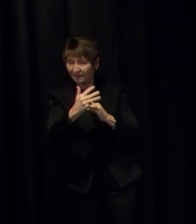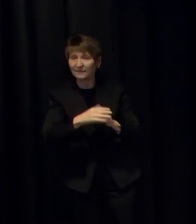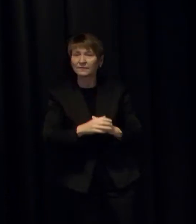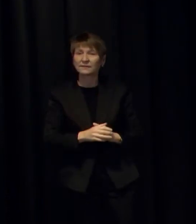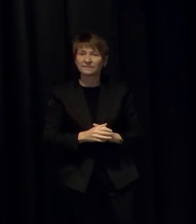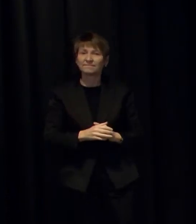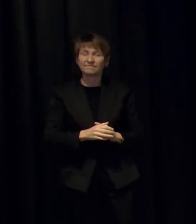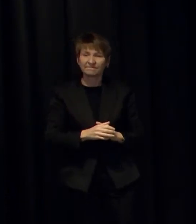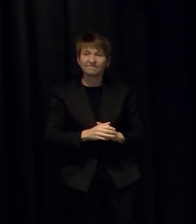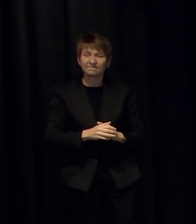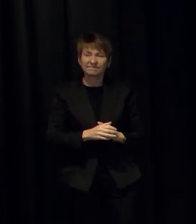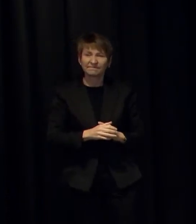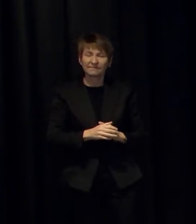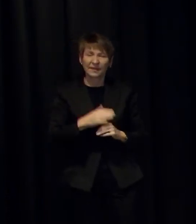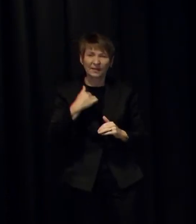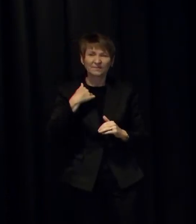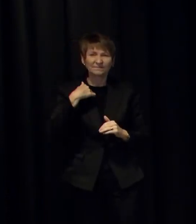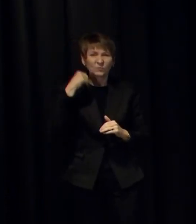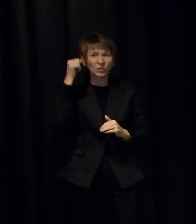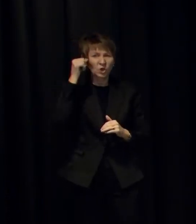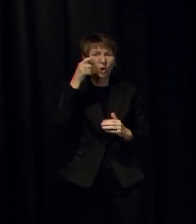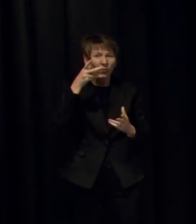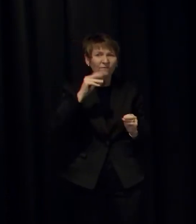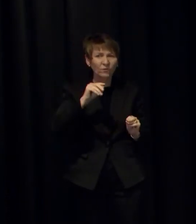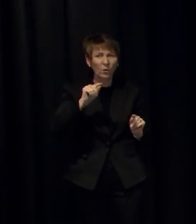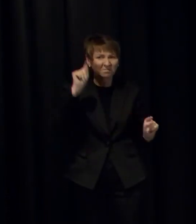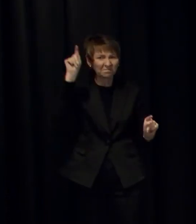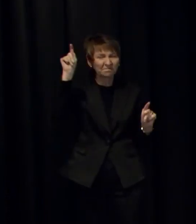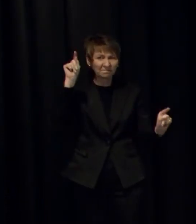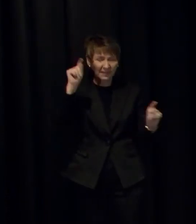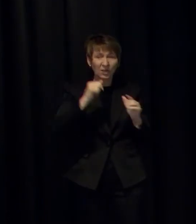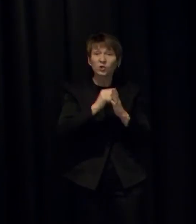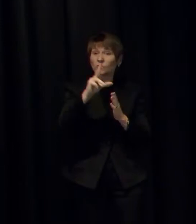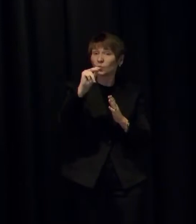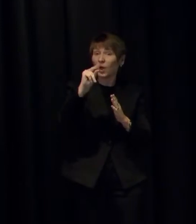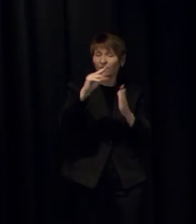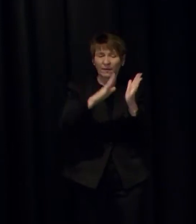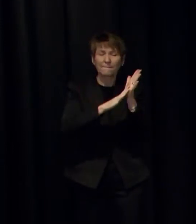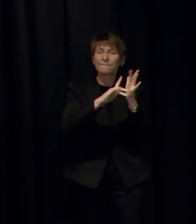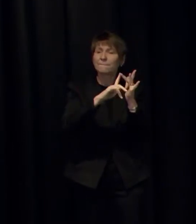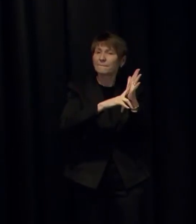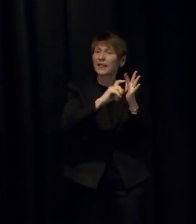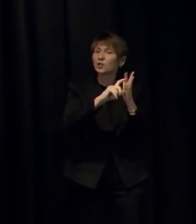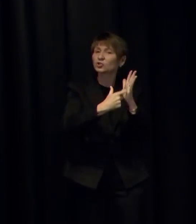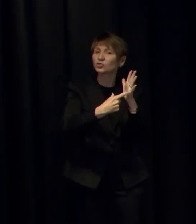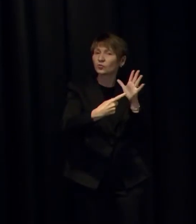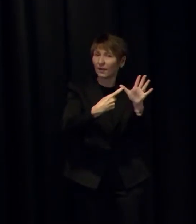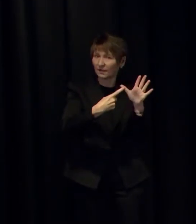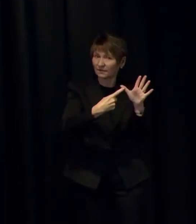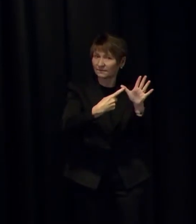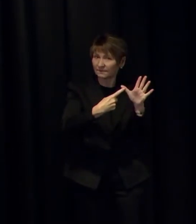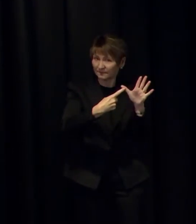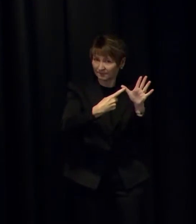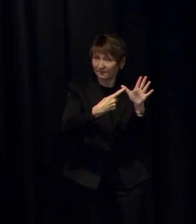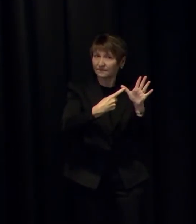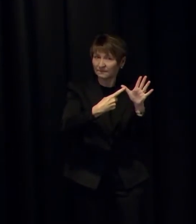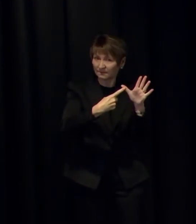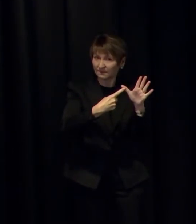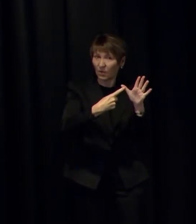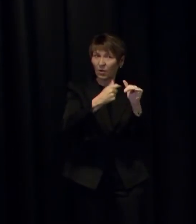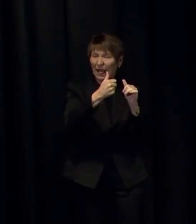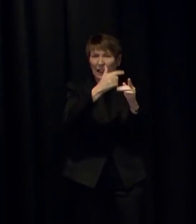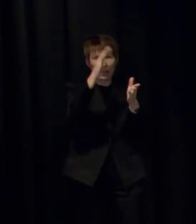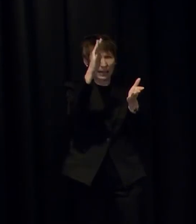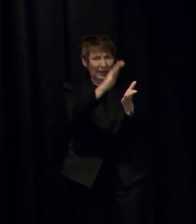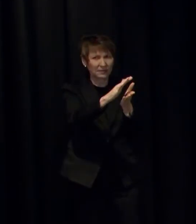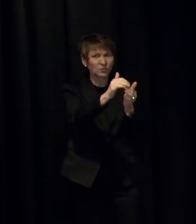to existing cases or known exposure sites. 12 cases in Mildura, a reduction in over half, but there are still